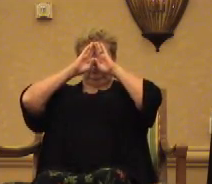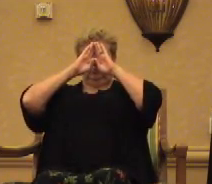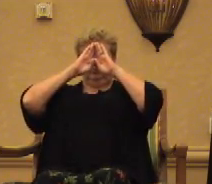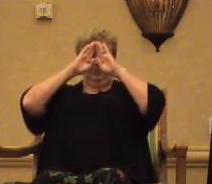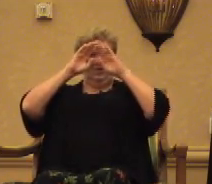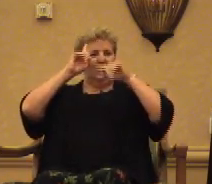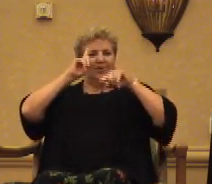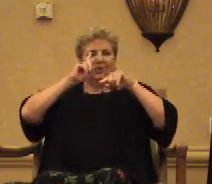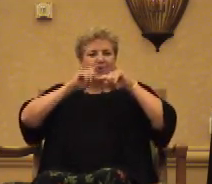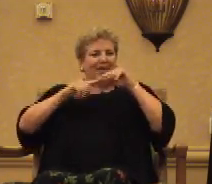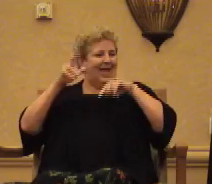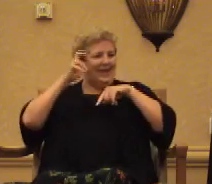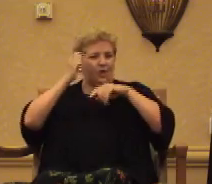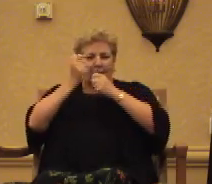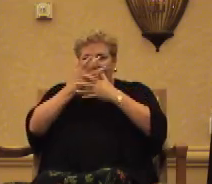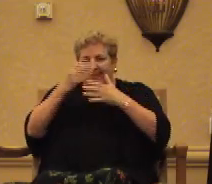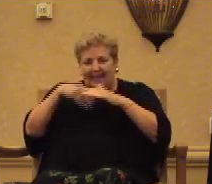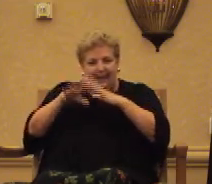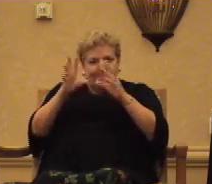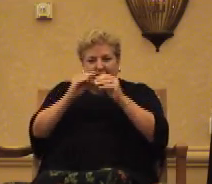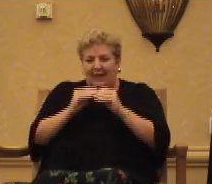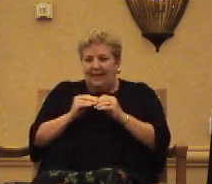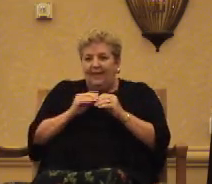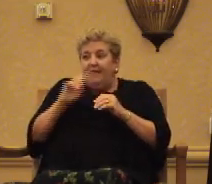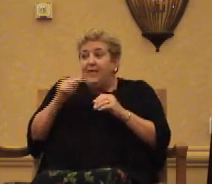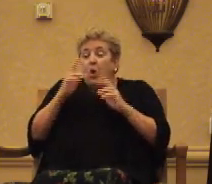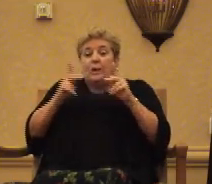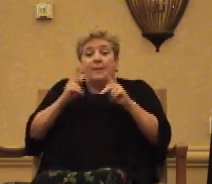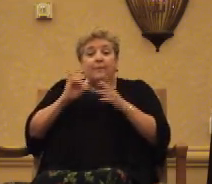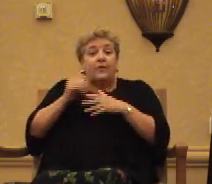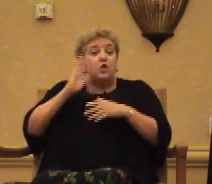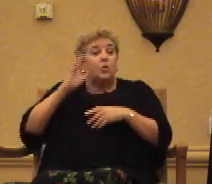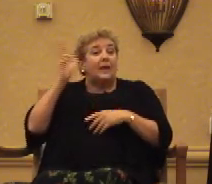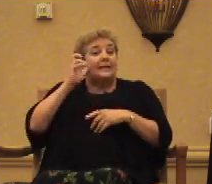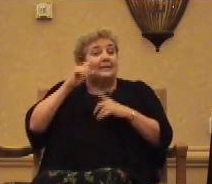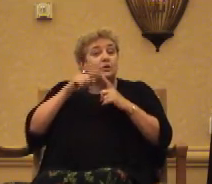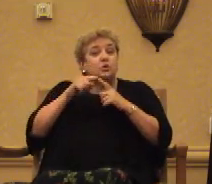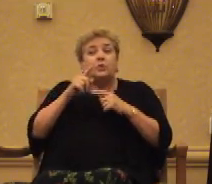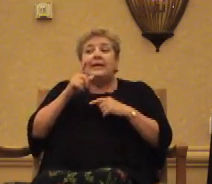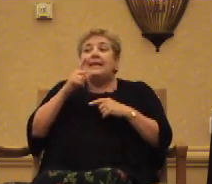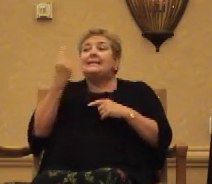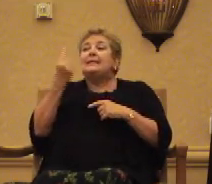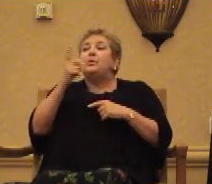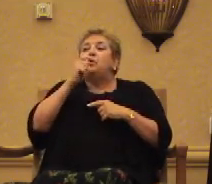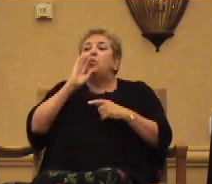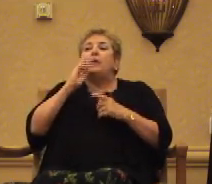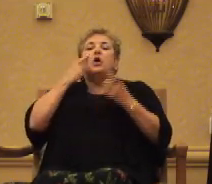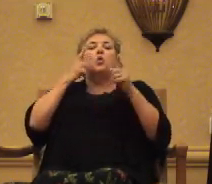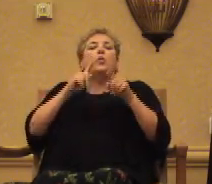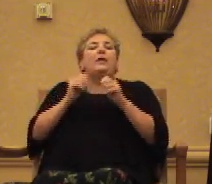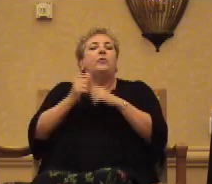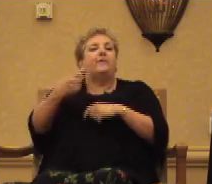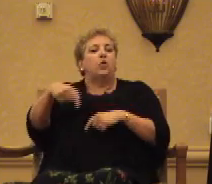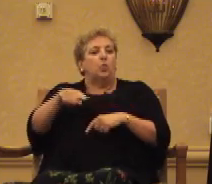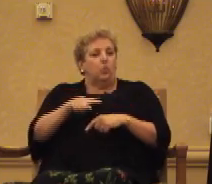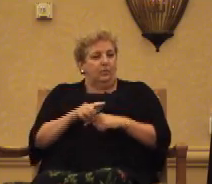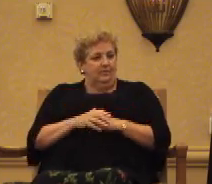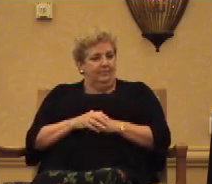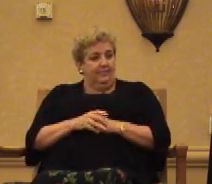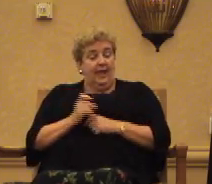can't even hear anything in a meeting. The only people that you'll listen to is somebody that agrees with you. And if you're new and somebody